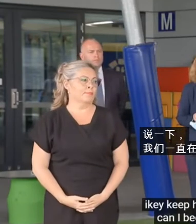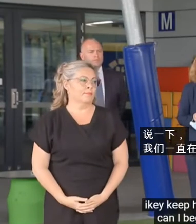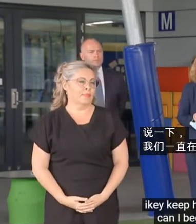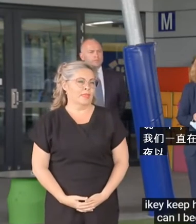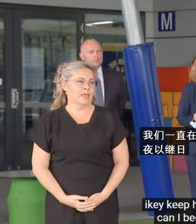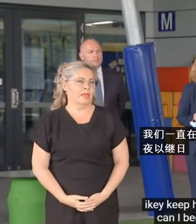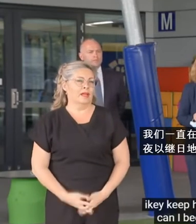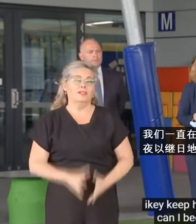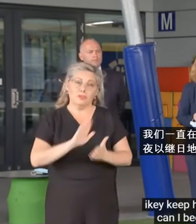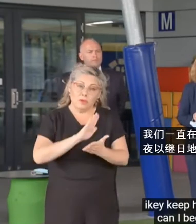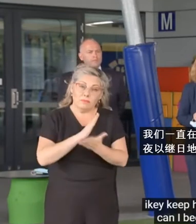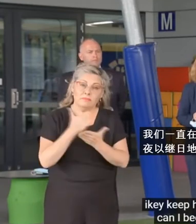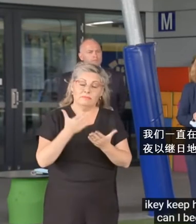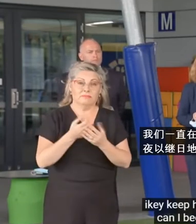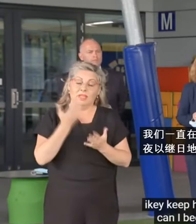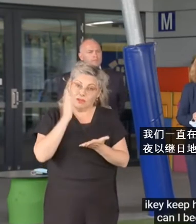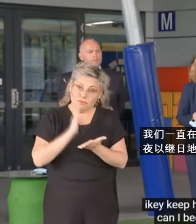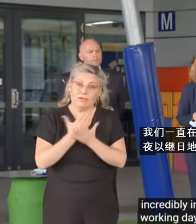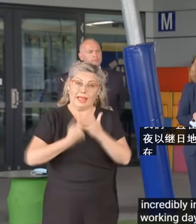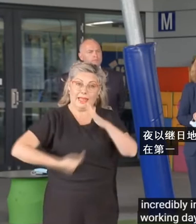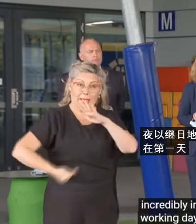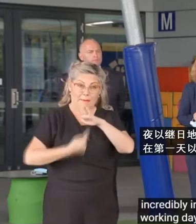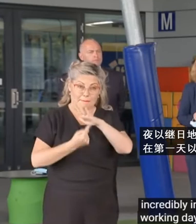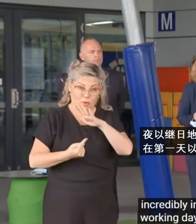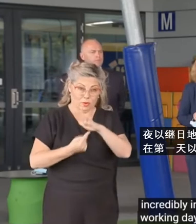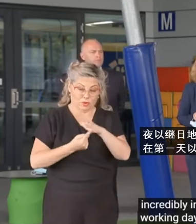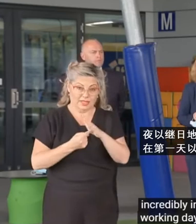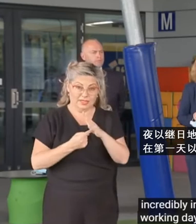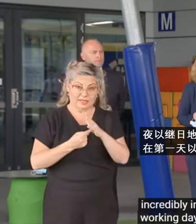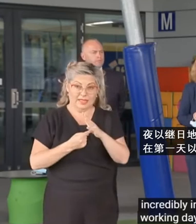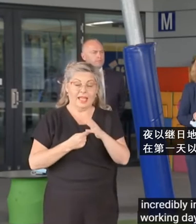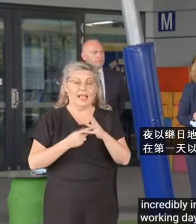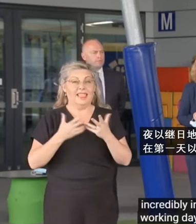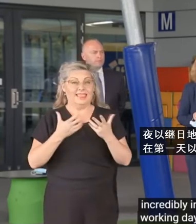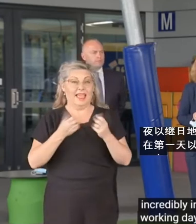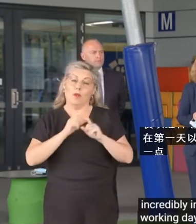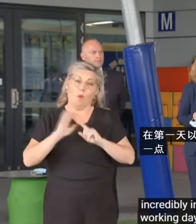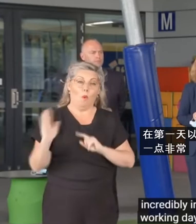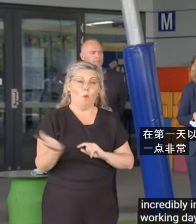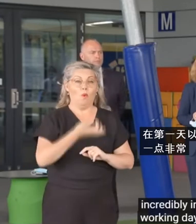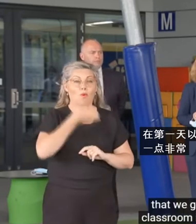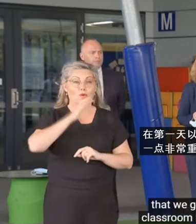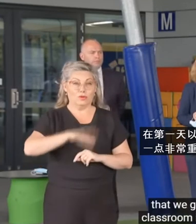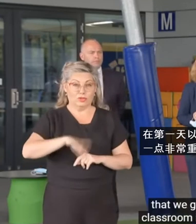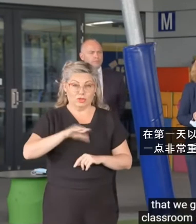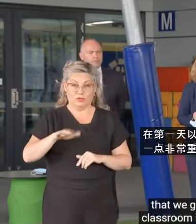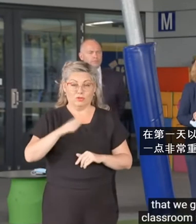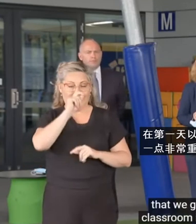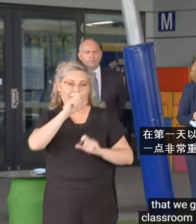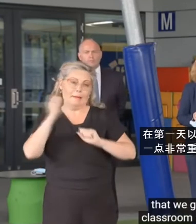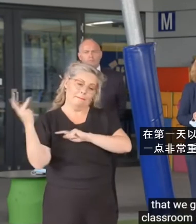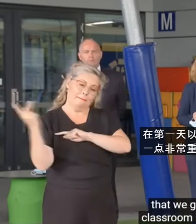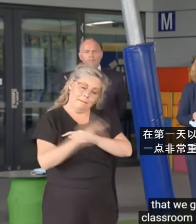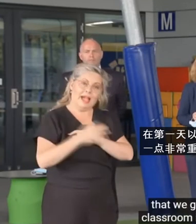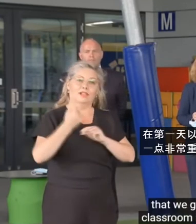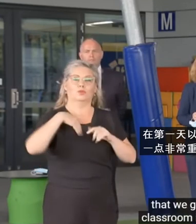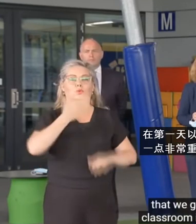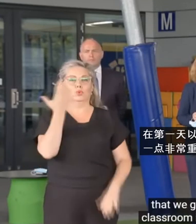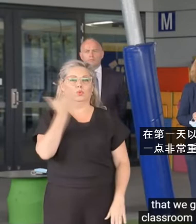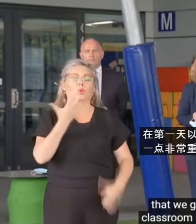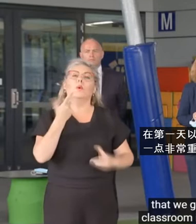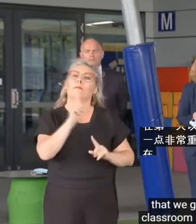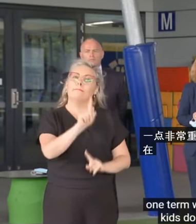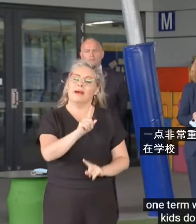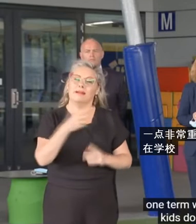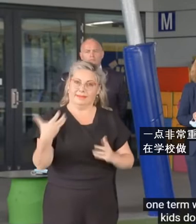working day and night to ensure that we get kids back in the classroom in a safe way on day one, term one. We all know